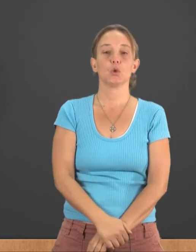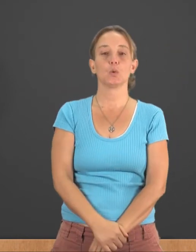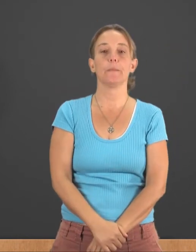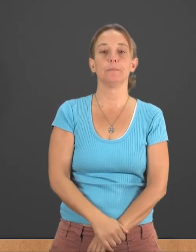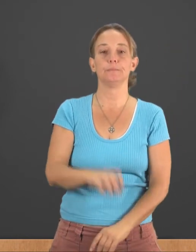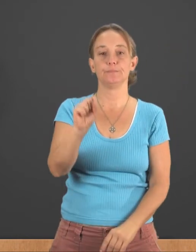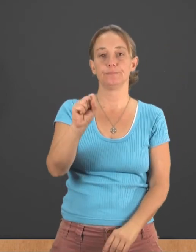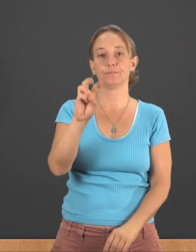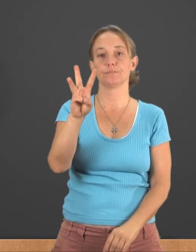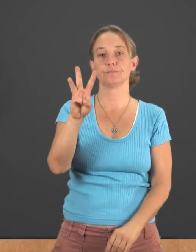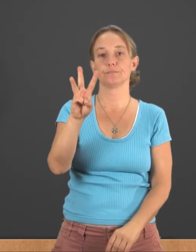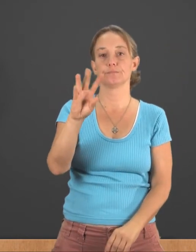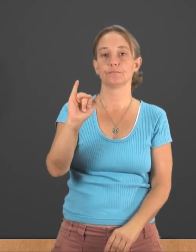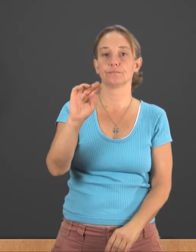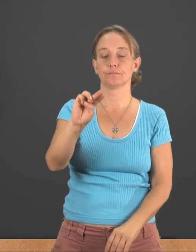Swim.